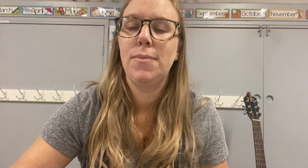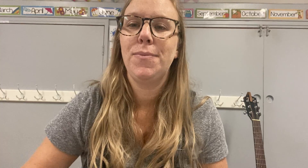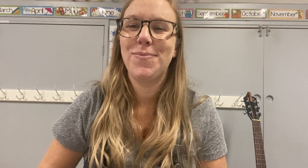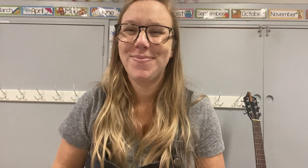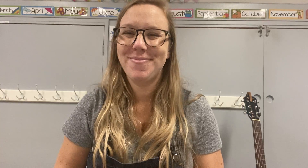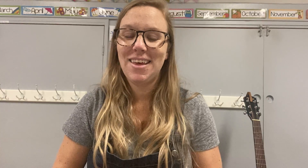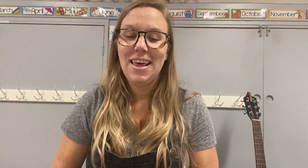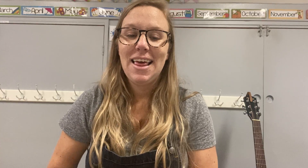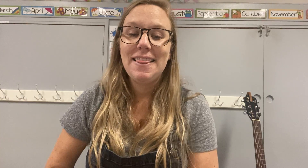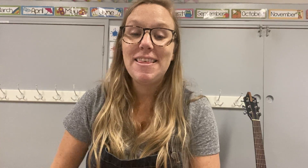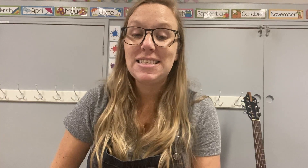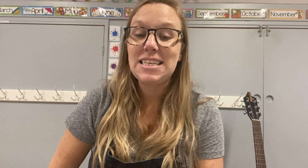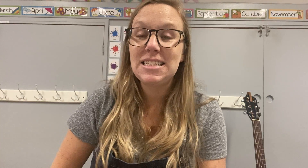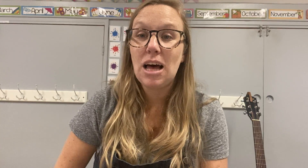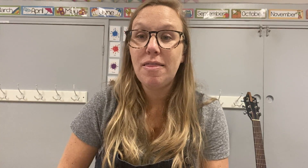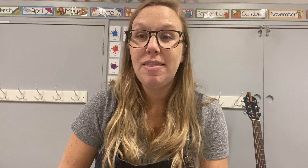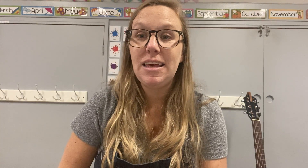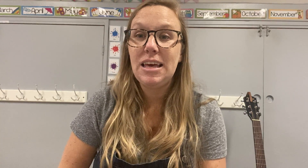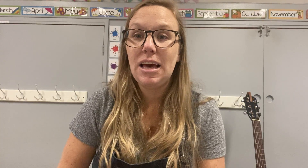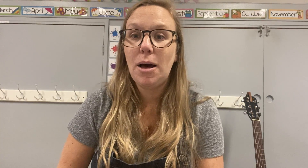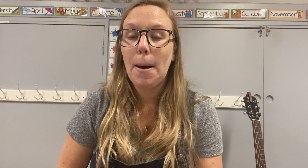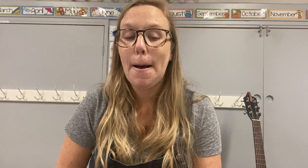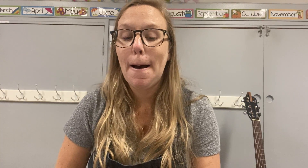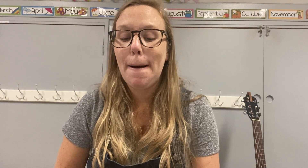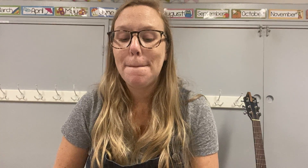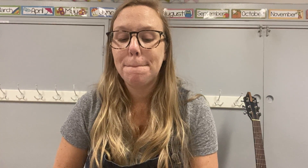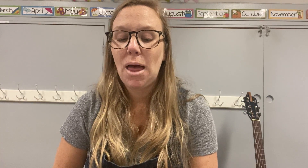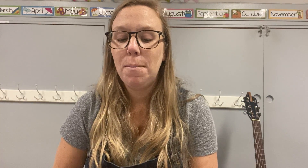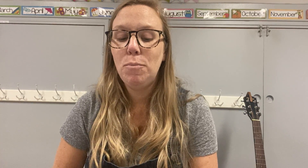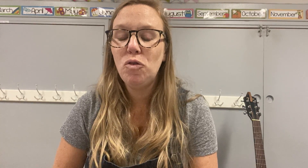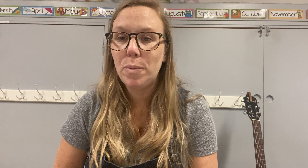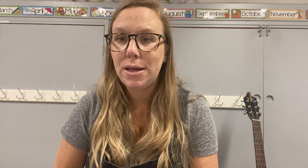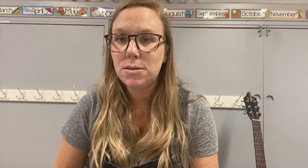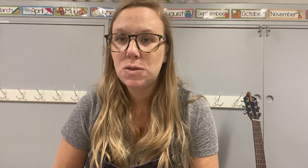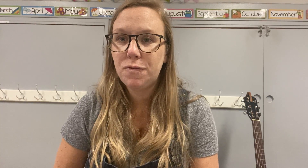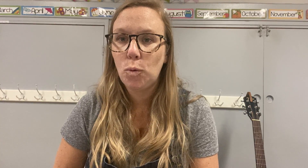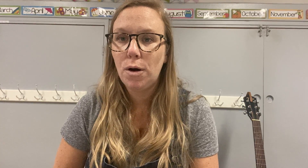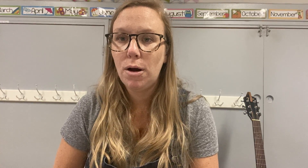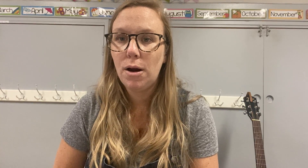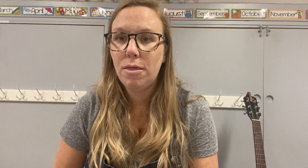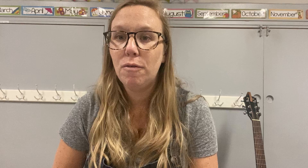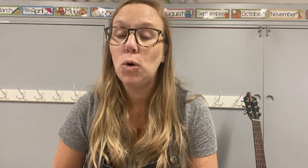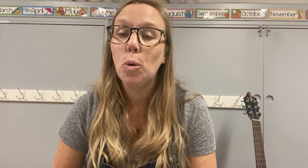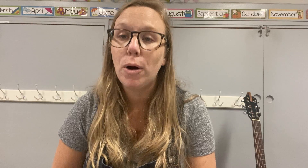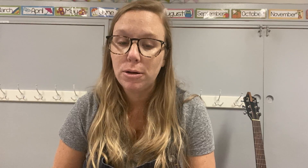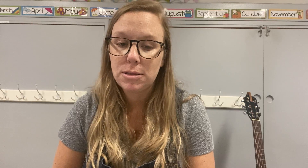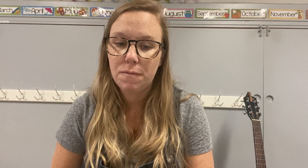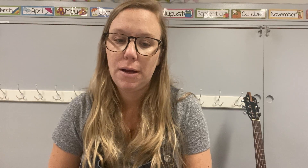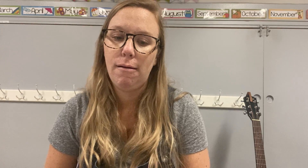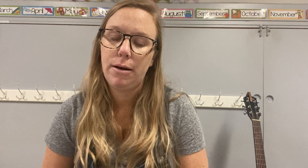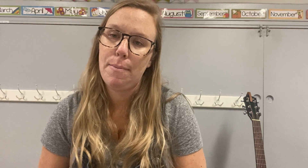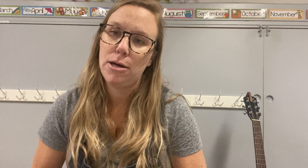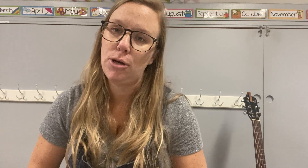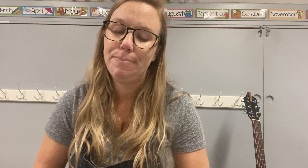This is the movements for the vocal parts of the Carole King mashup.